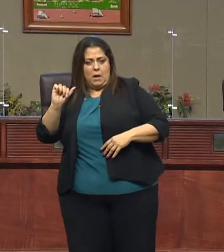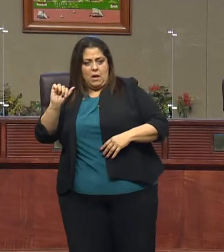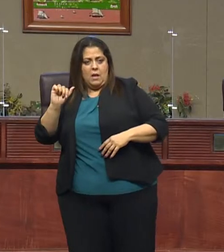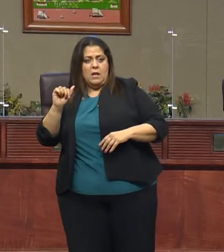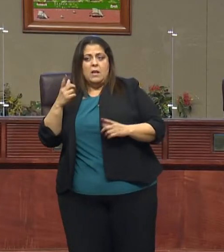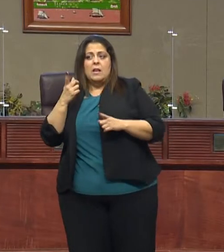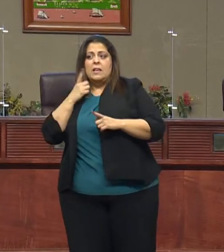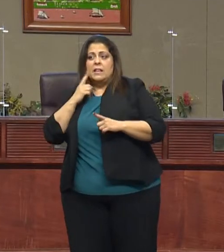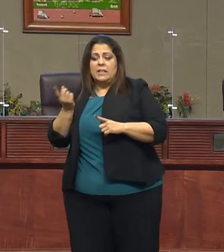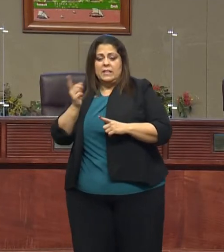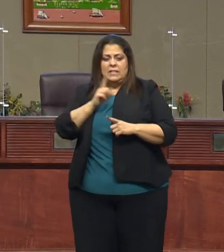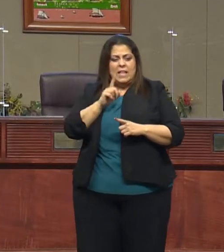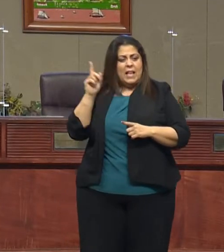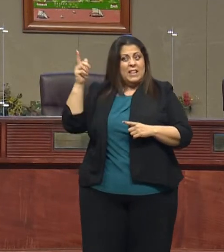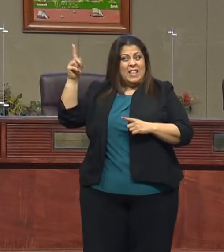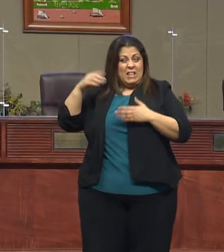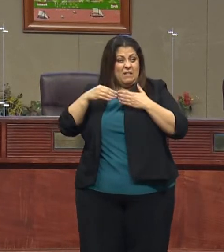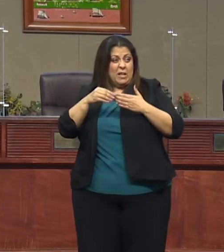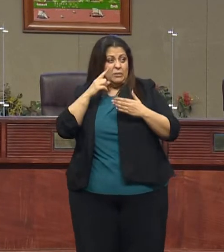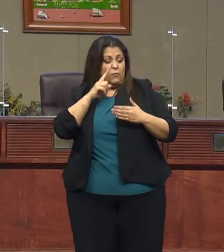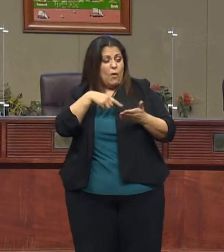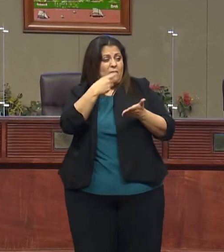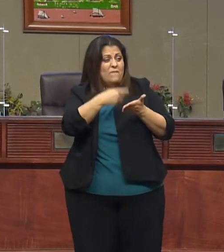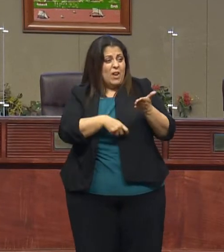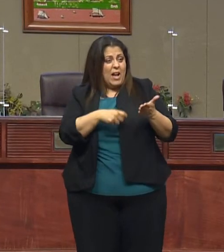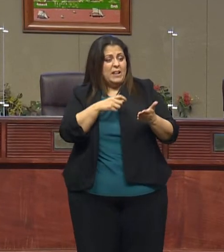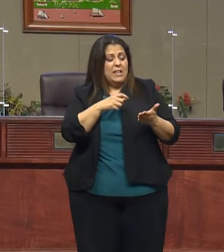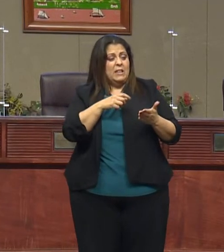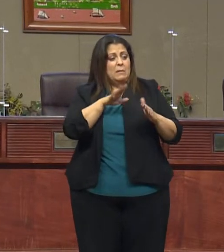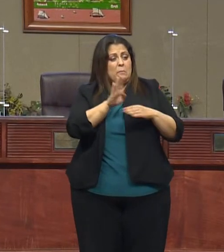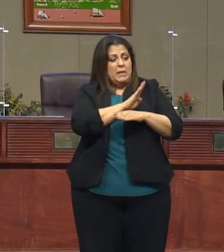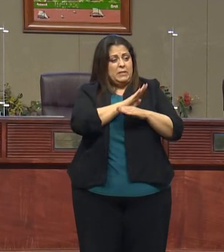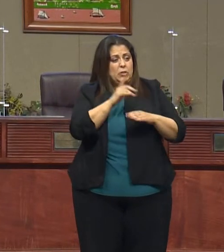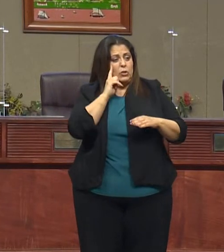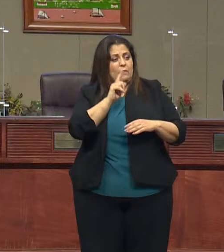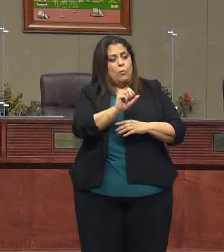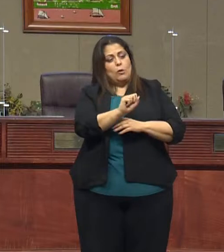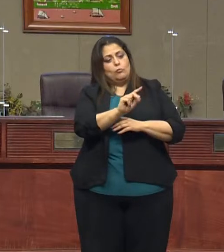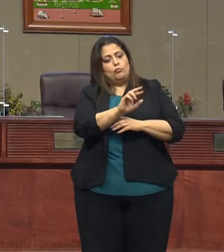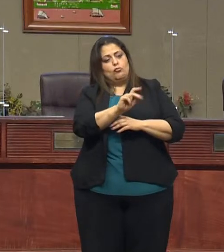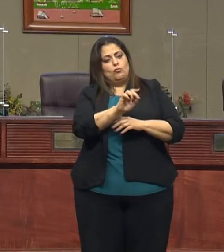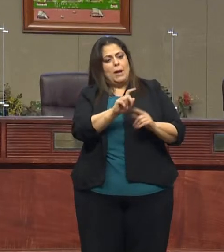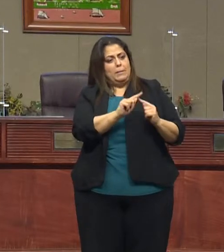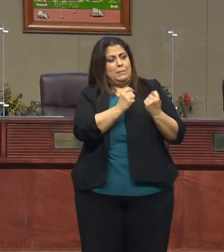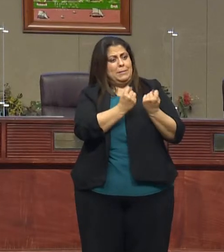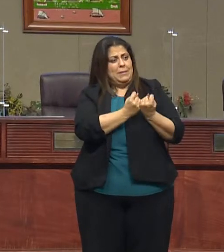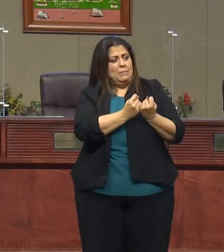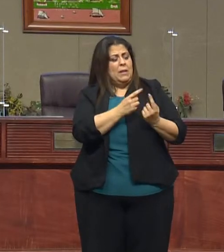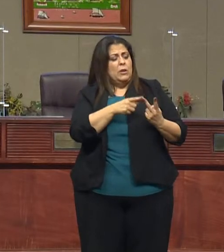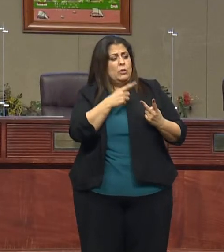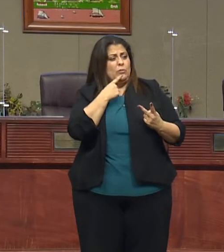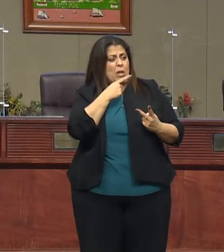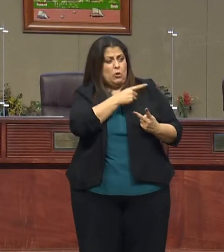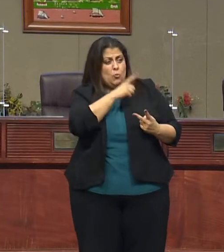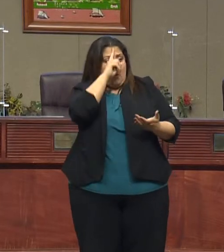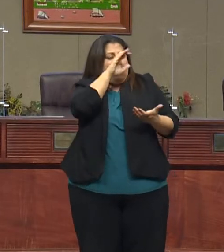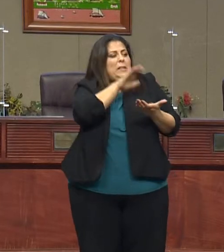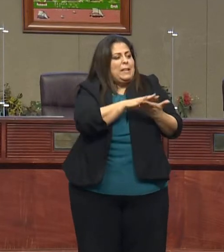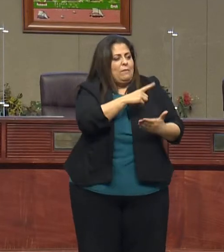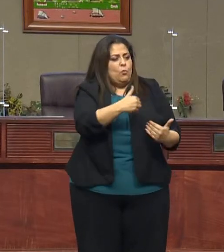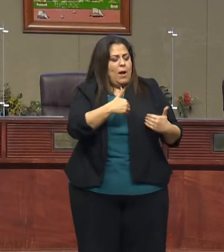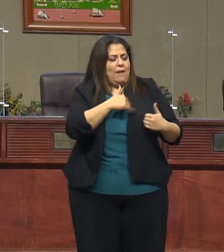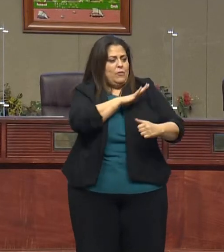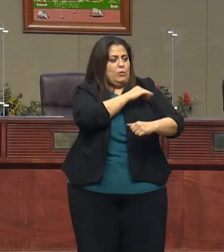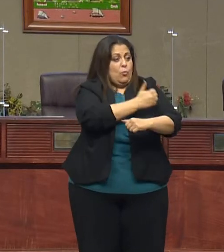for the strike teams. Is there a concern? You seem like you're saying you believe you have the authority. Is it your understanding that he could have